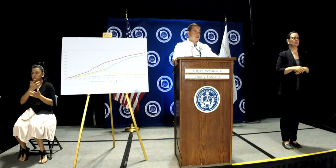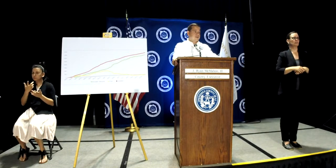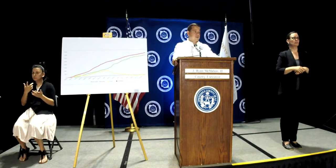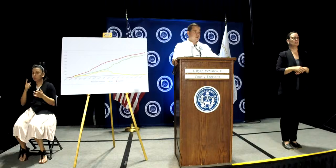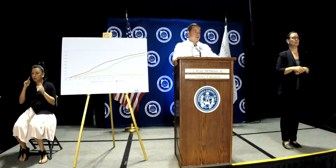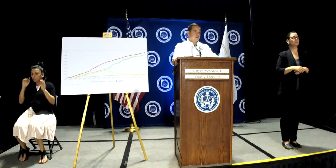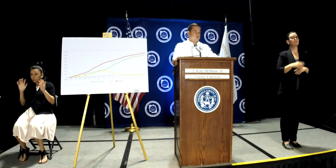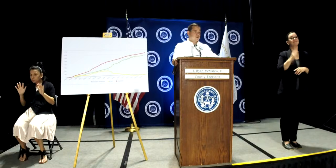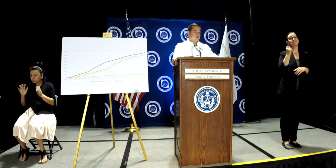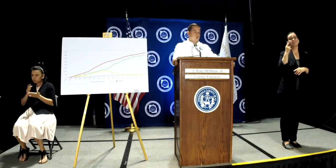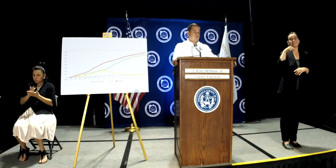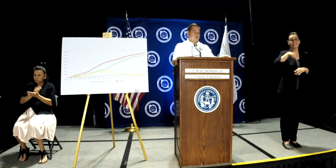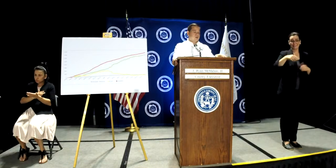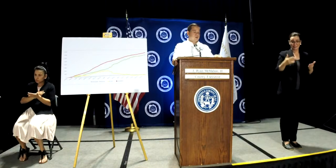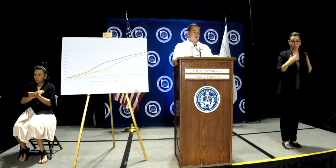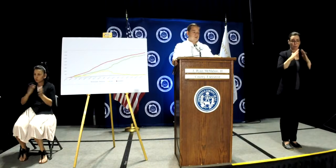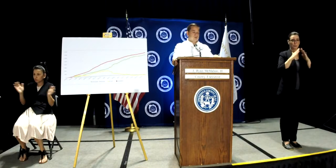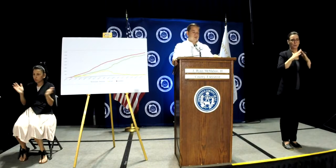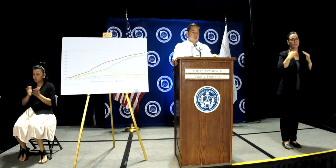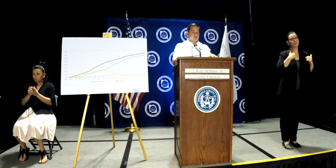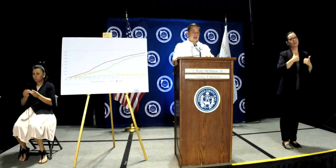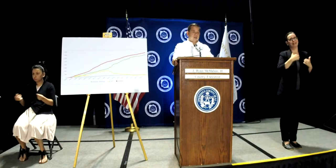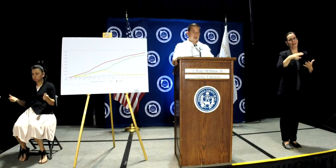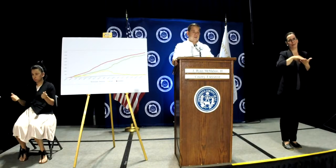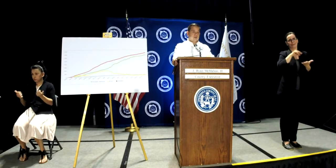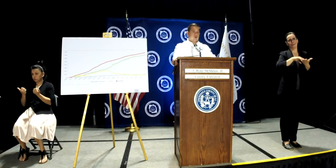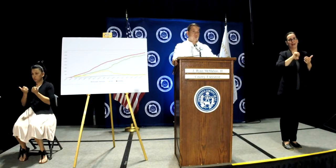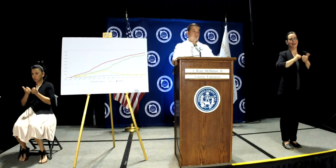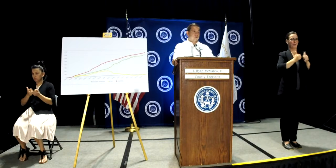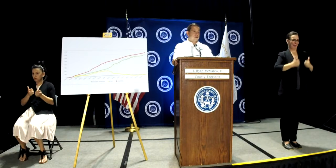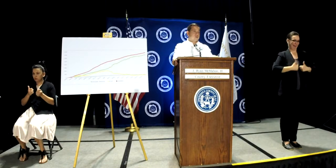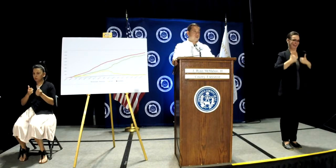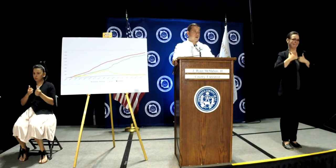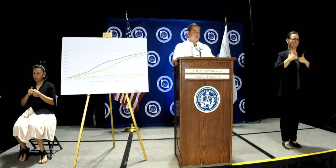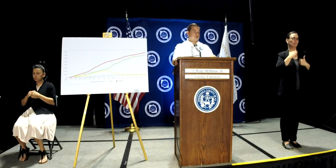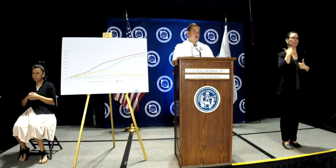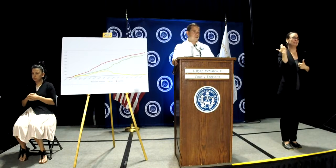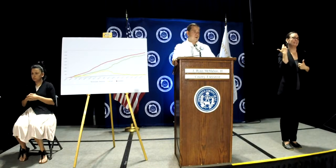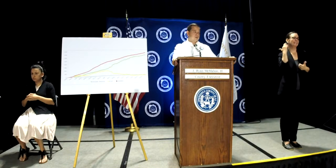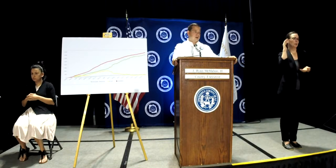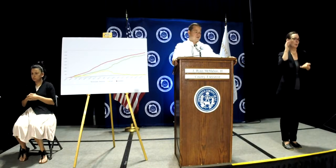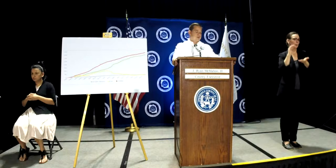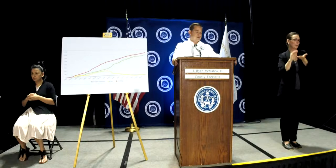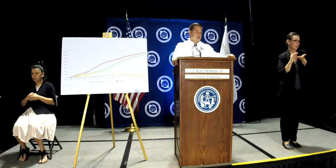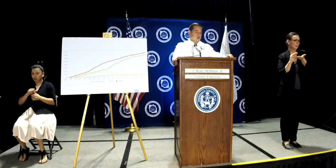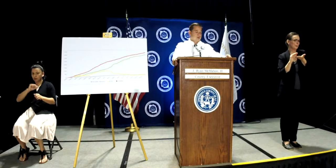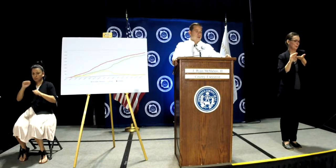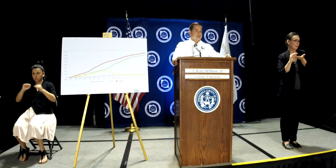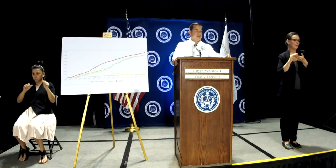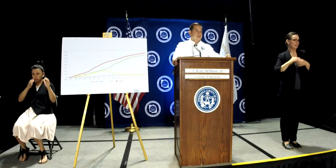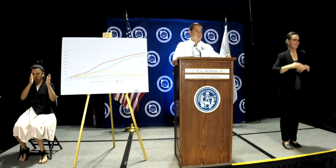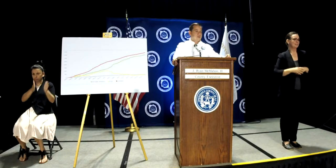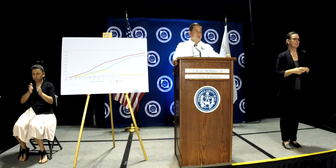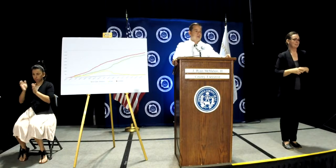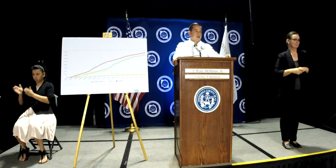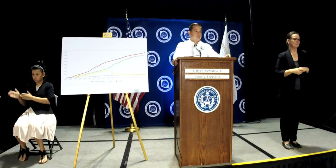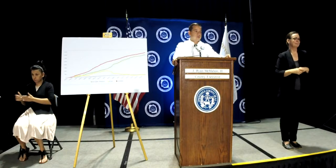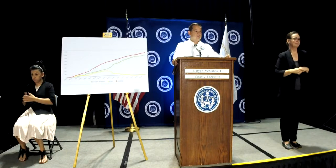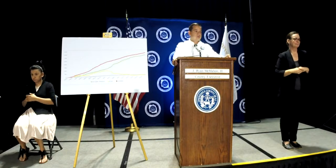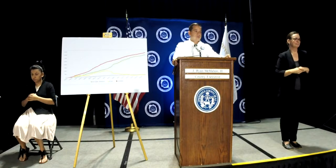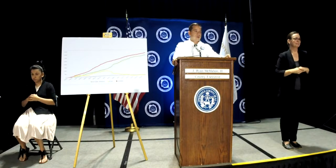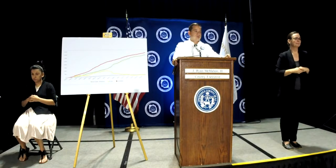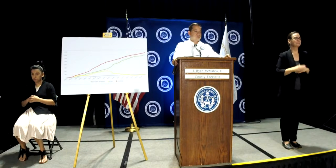I think that's the big thing with what is on the sidelines. I know movies, I think the governor's talked about that. I think he hinted maybe